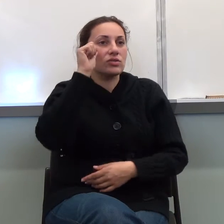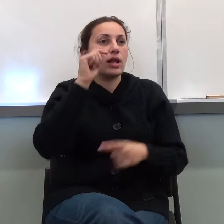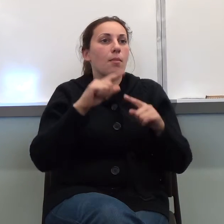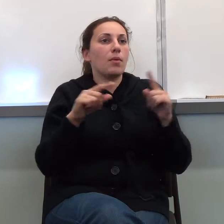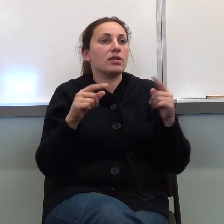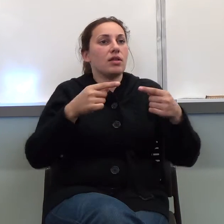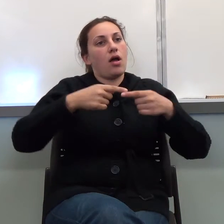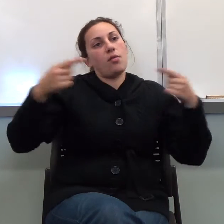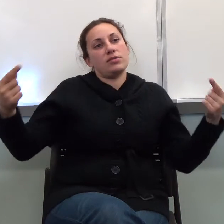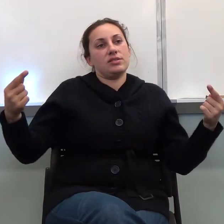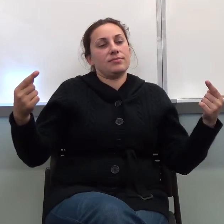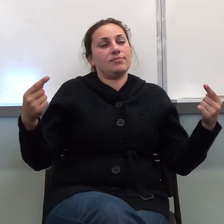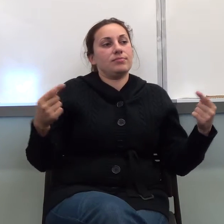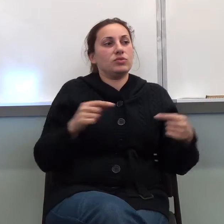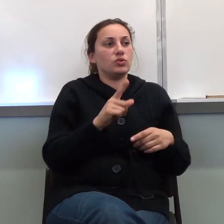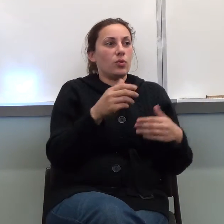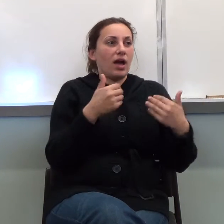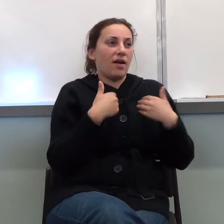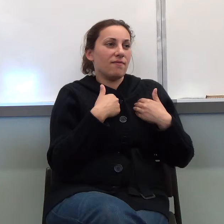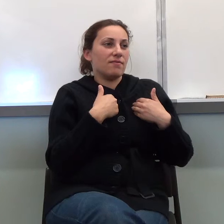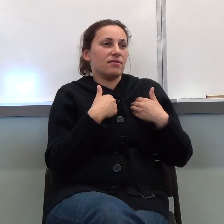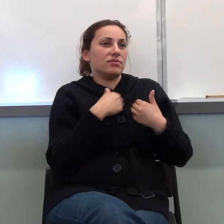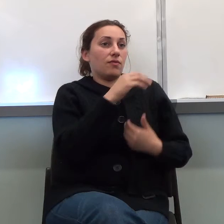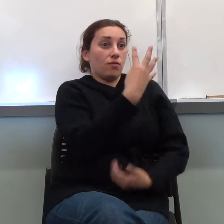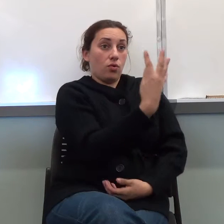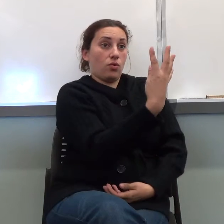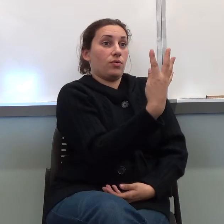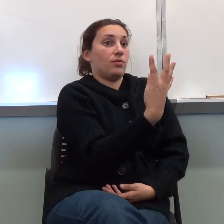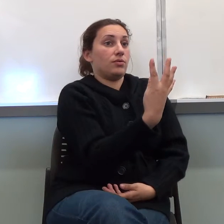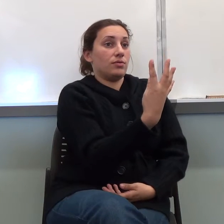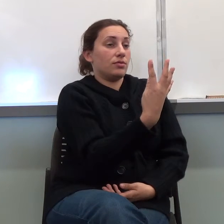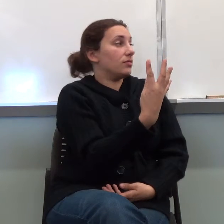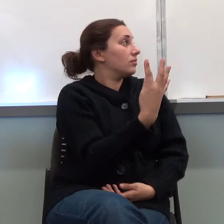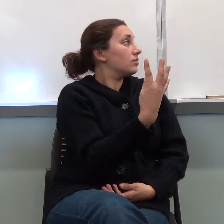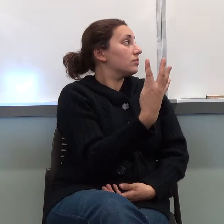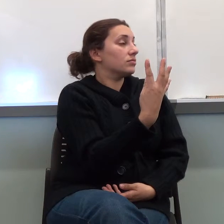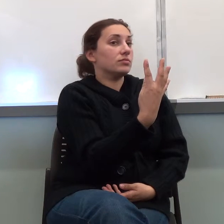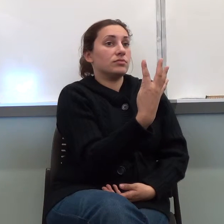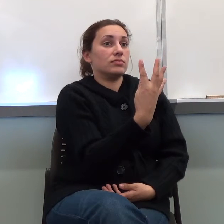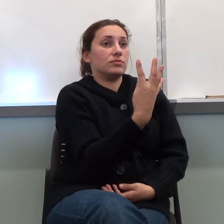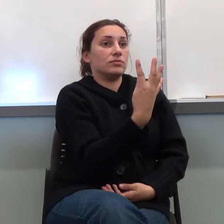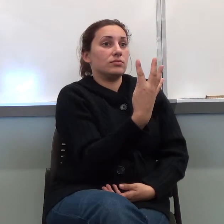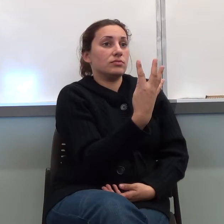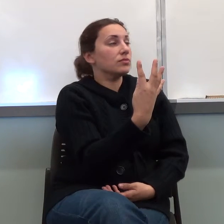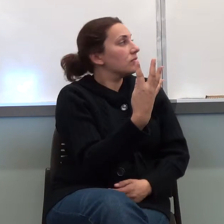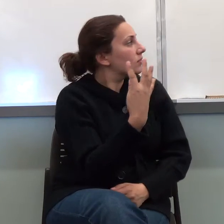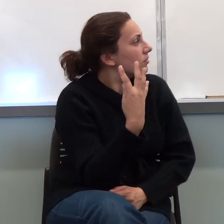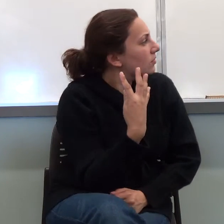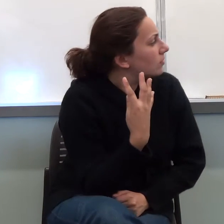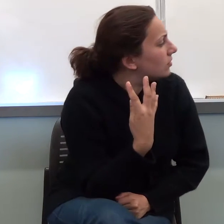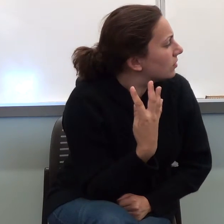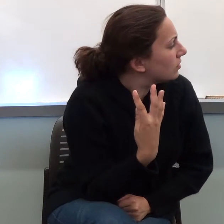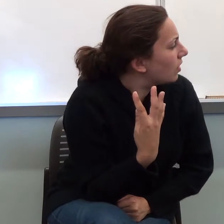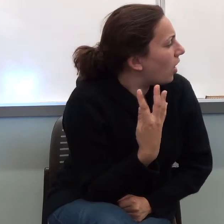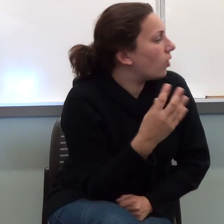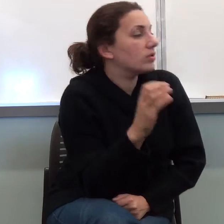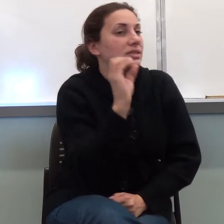process. So you have a number like 4. Now that's in the thousandths position, so if you wanted to say that in words, that would be 4